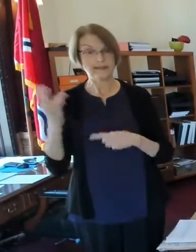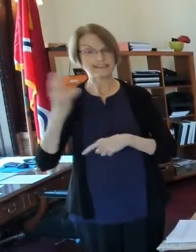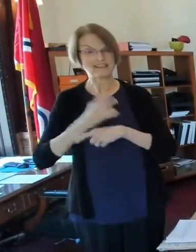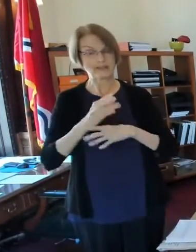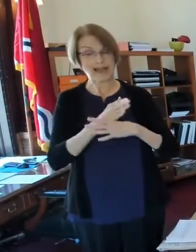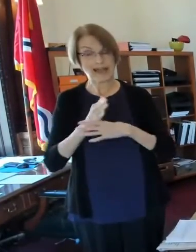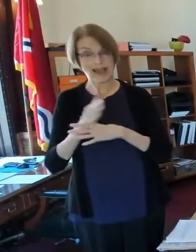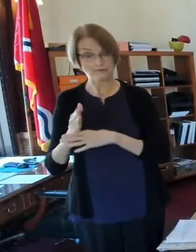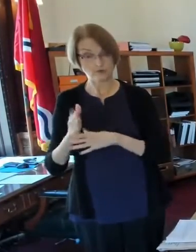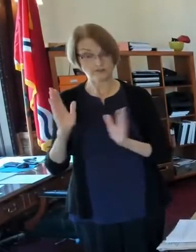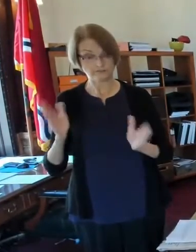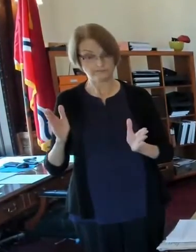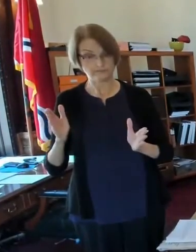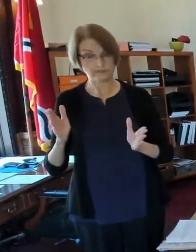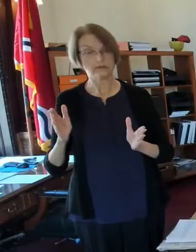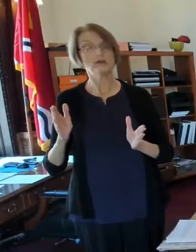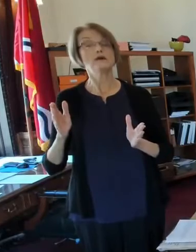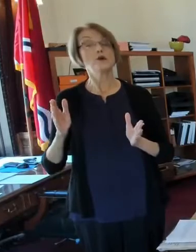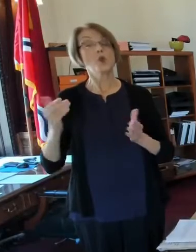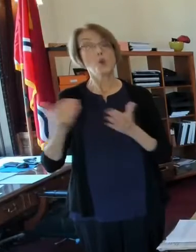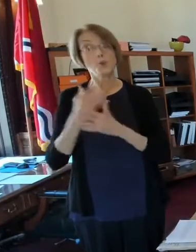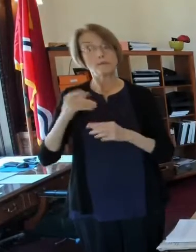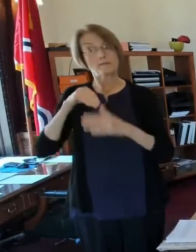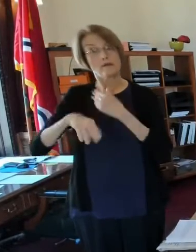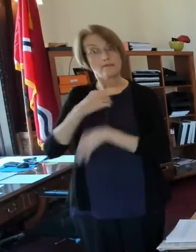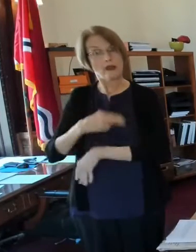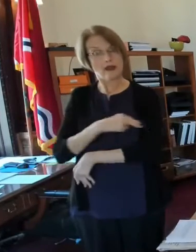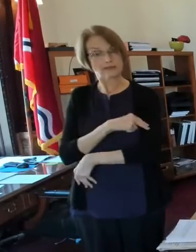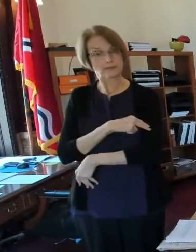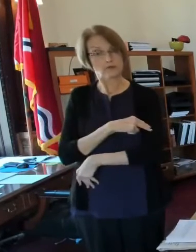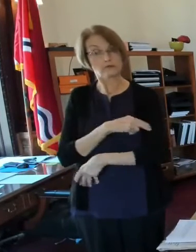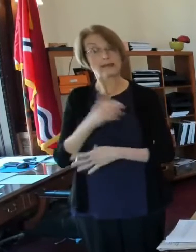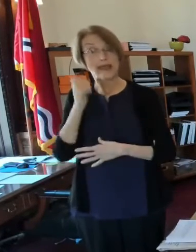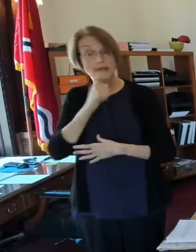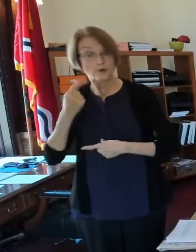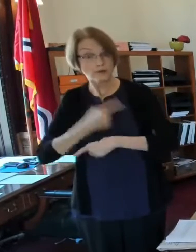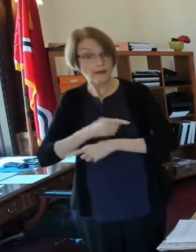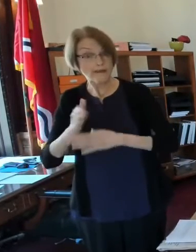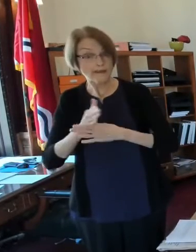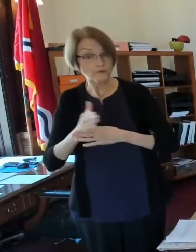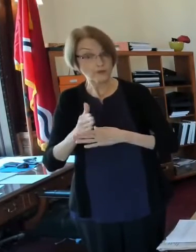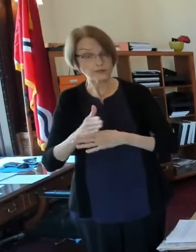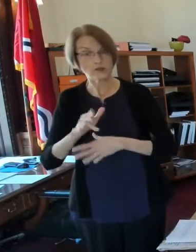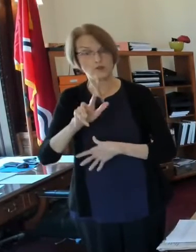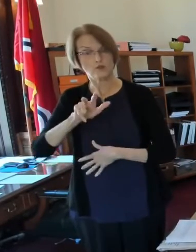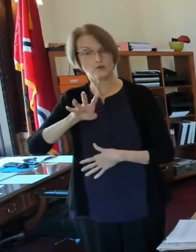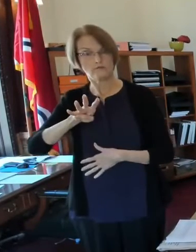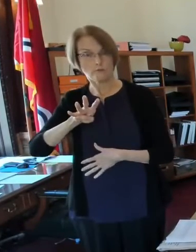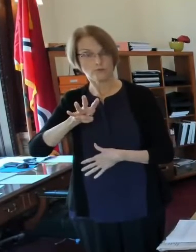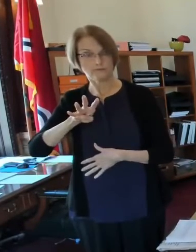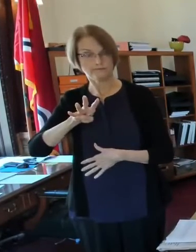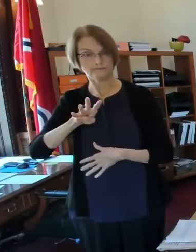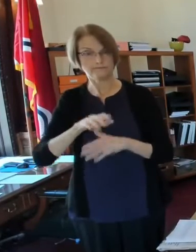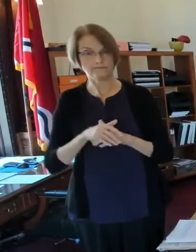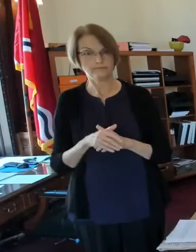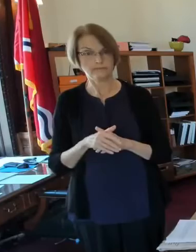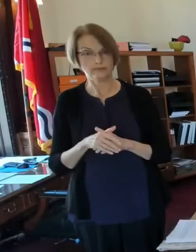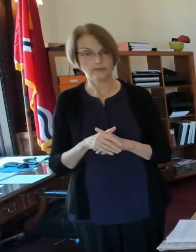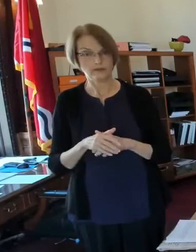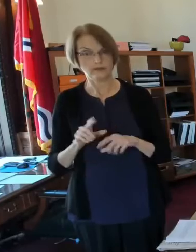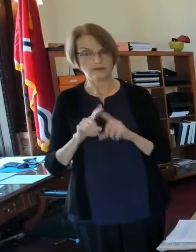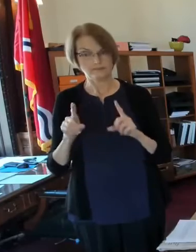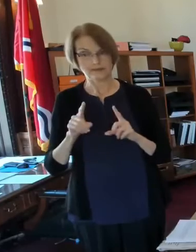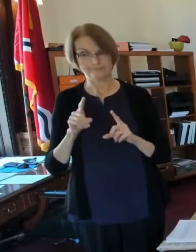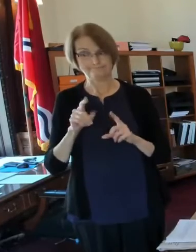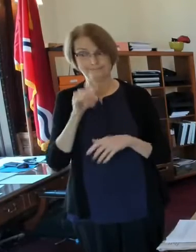moving average on new hospital admissions is now at 34, but we did have